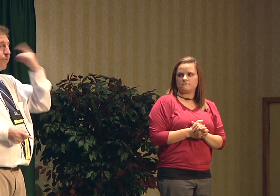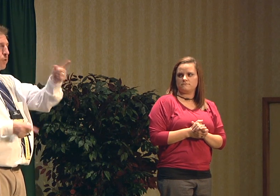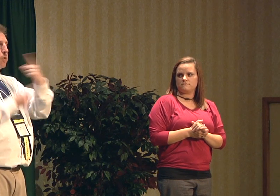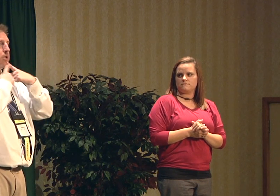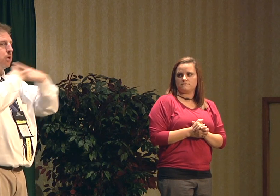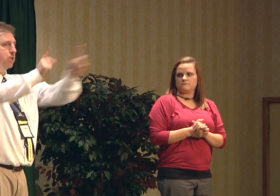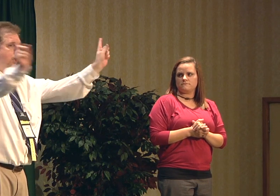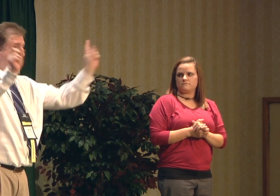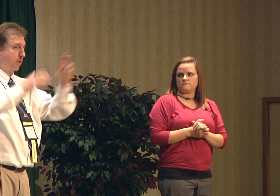researcher.